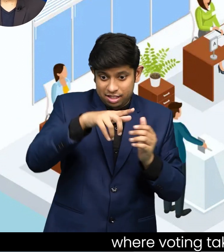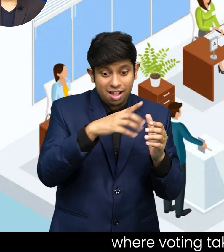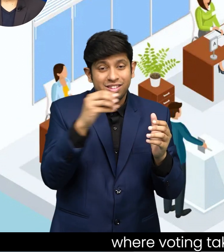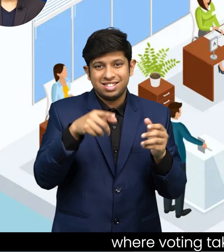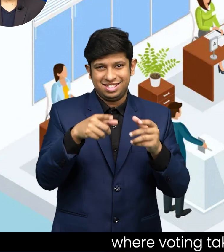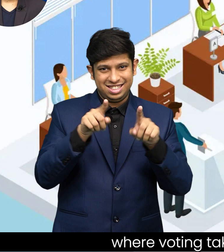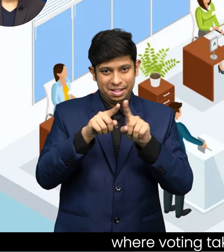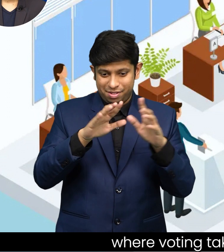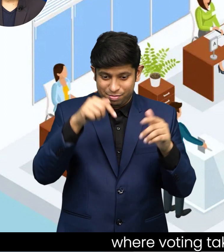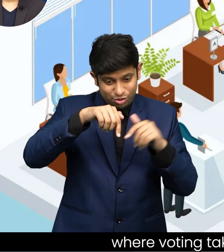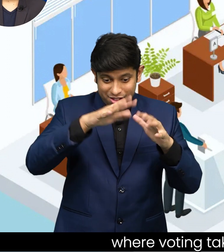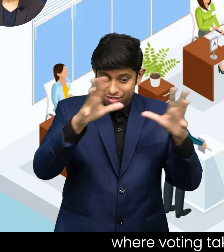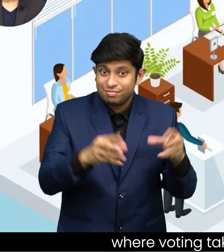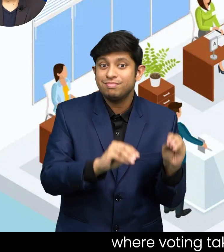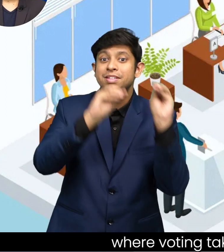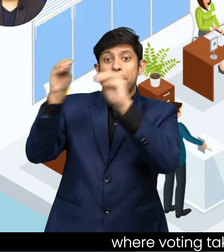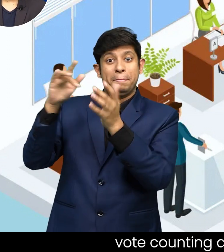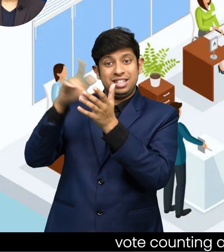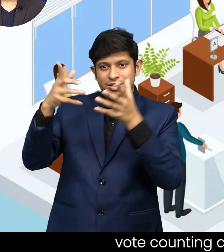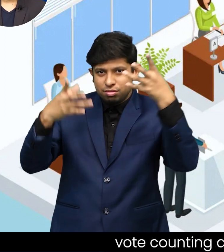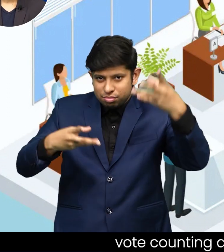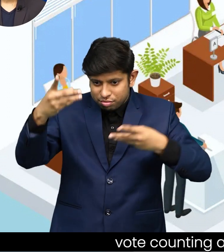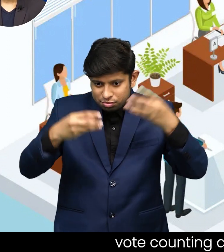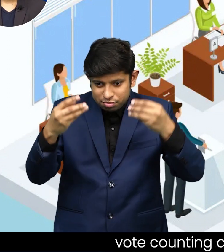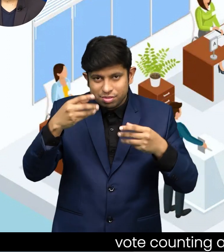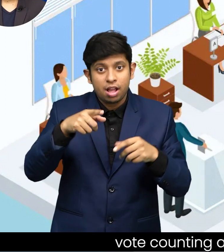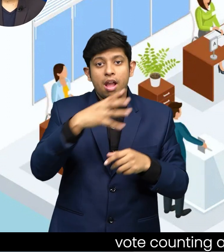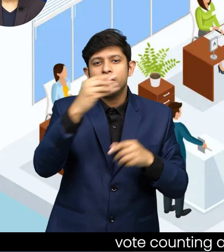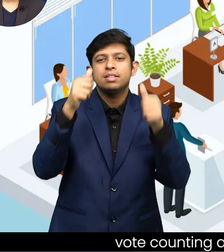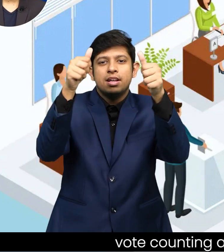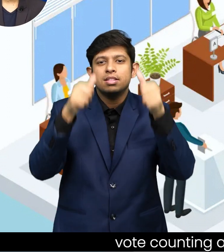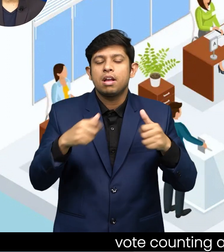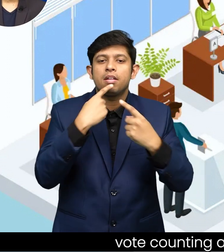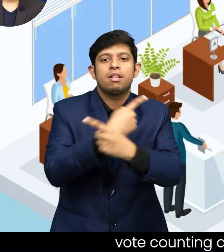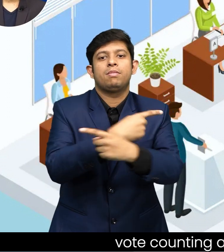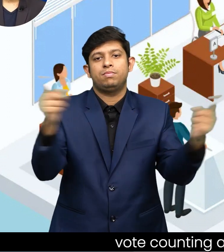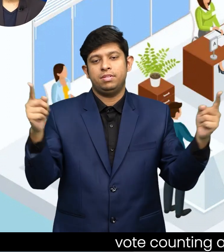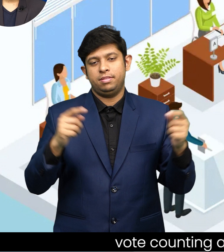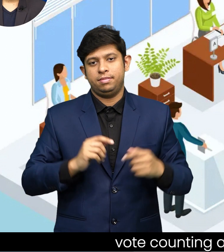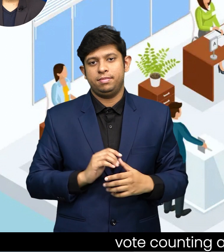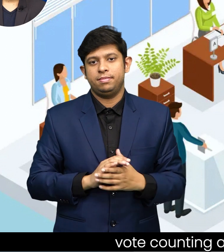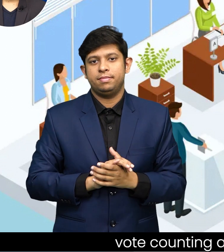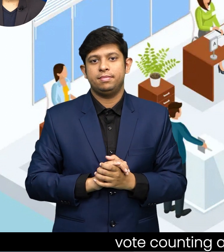takes place, and oversees vote counting and results declaration.